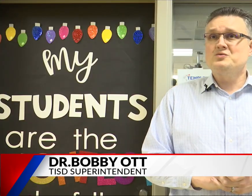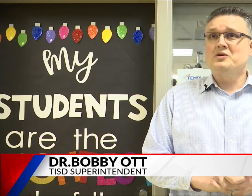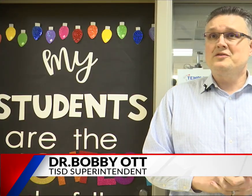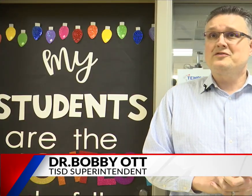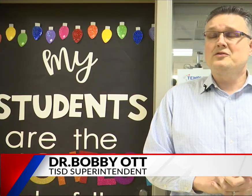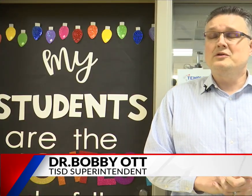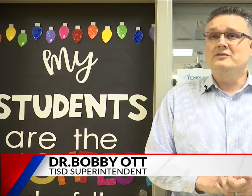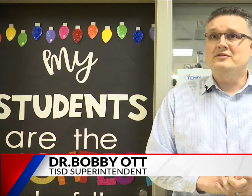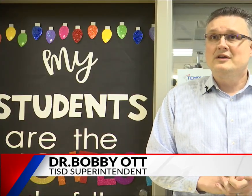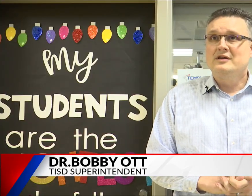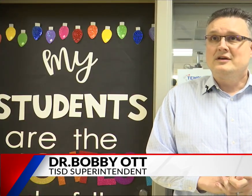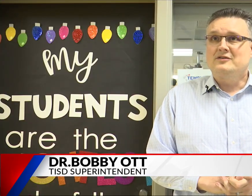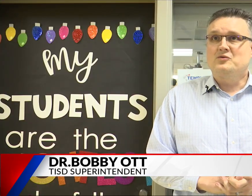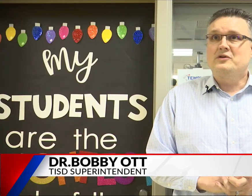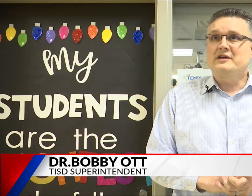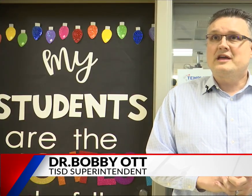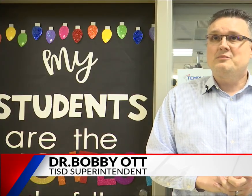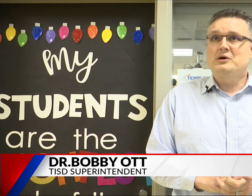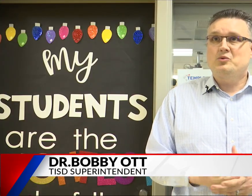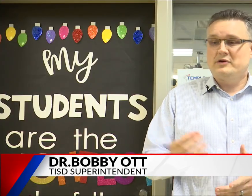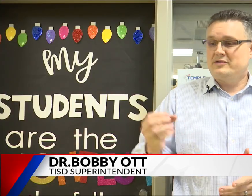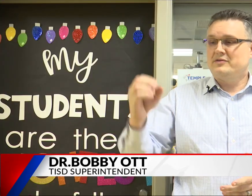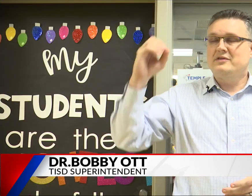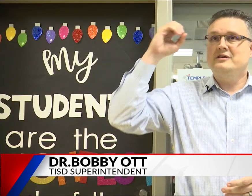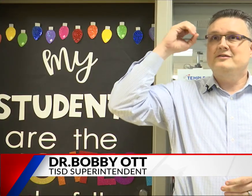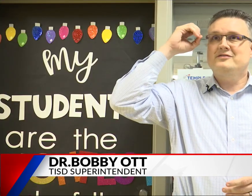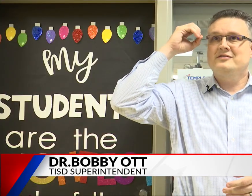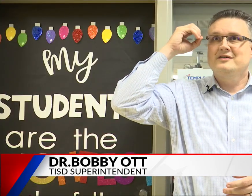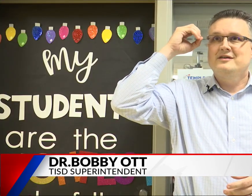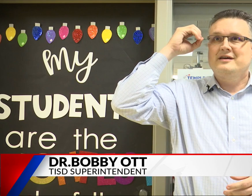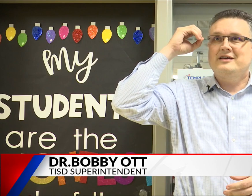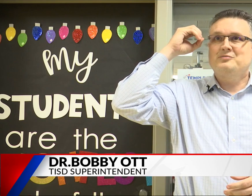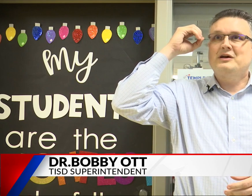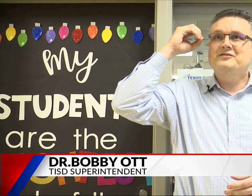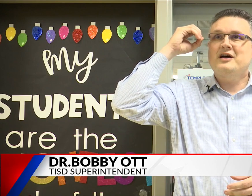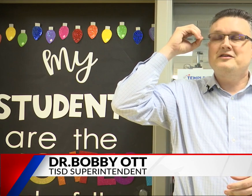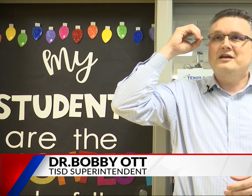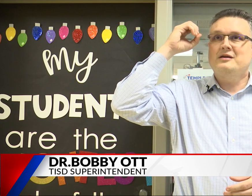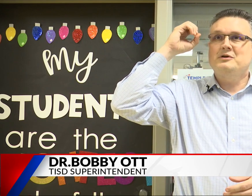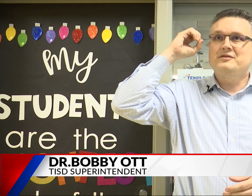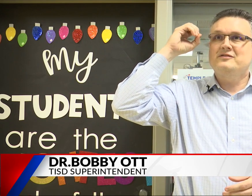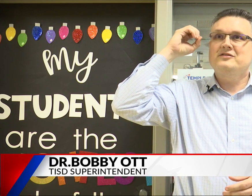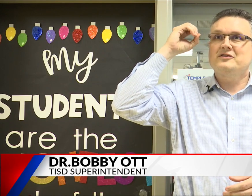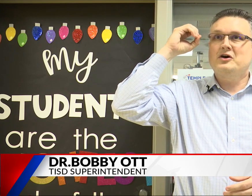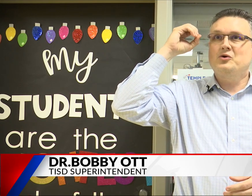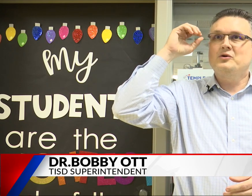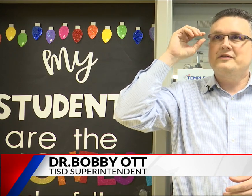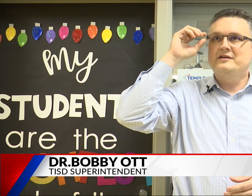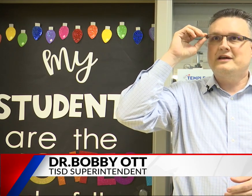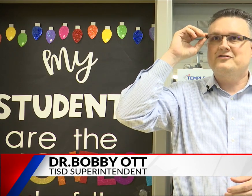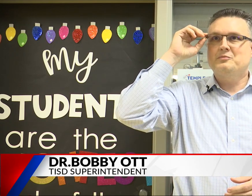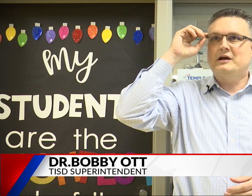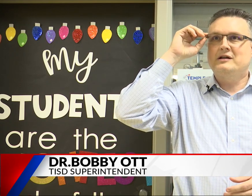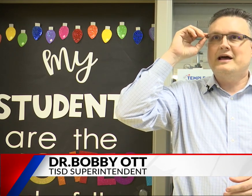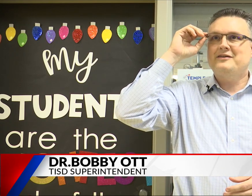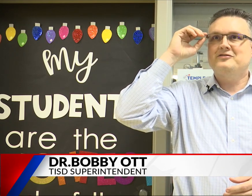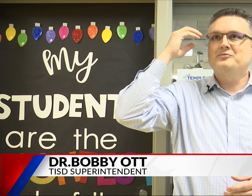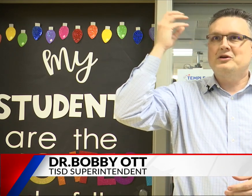is one of the students, is the one that came up with this as my sign name and this is O and then next to my glasses because